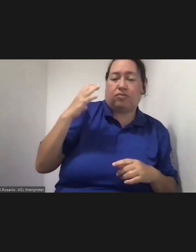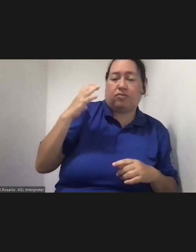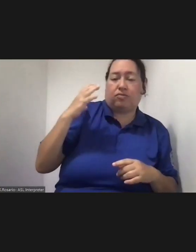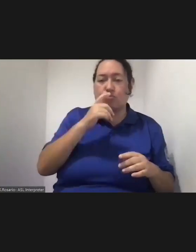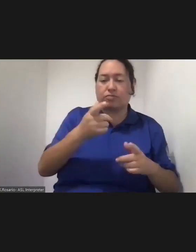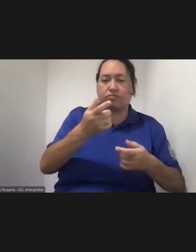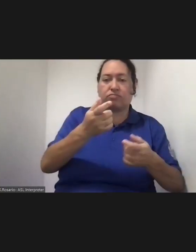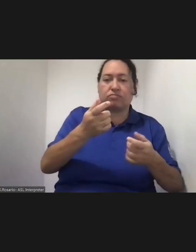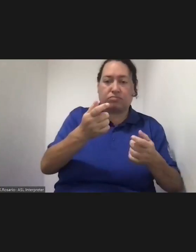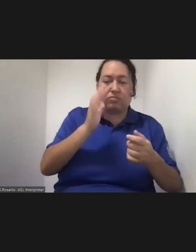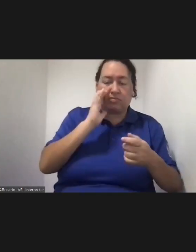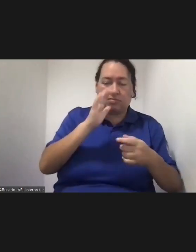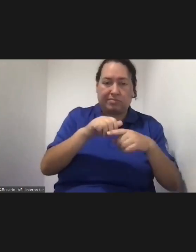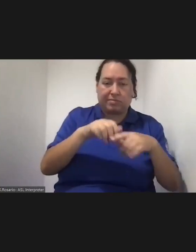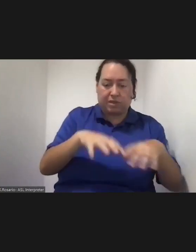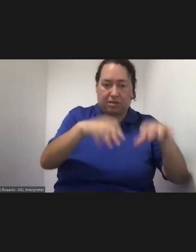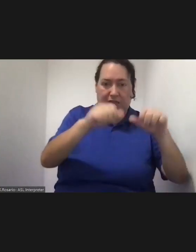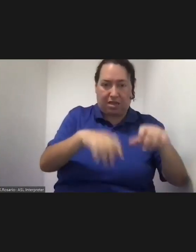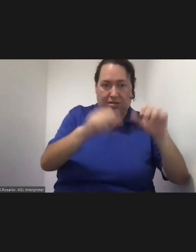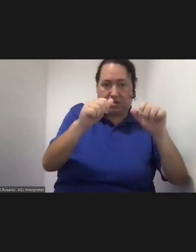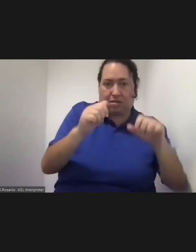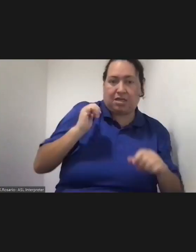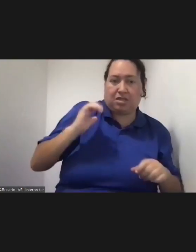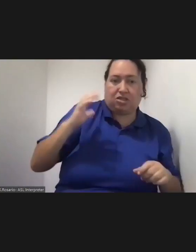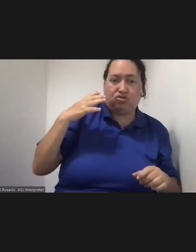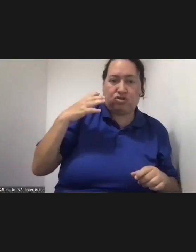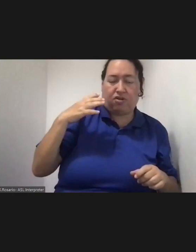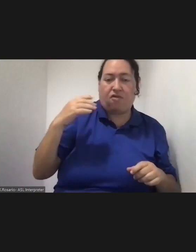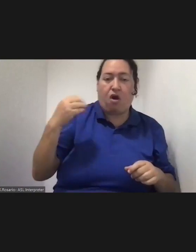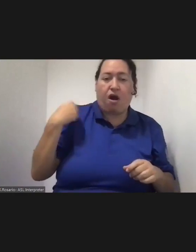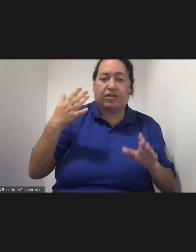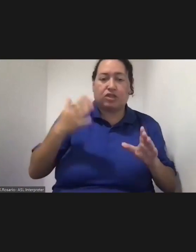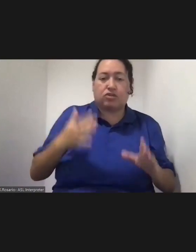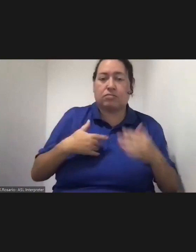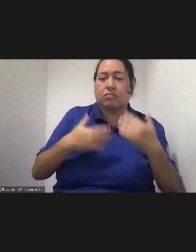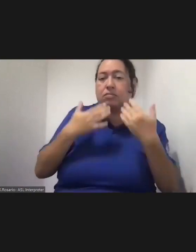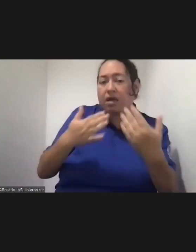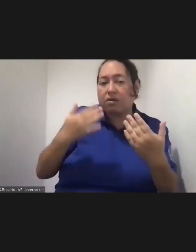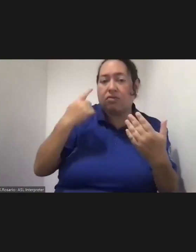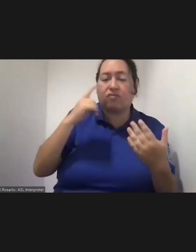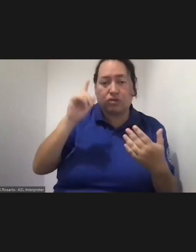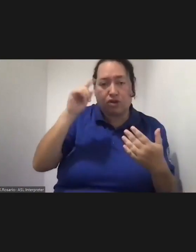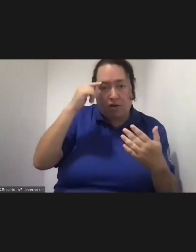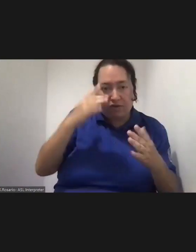2 ongoing cluster investigations. Thank you, Governor and Lieutenant Governor, for your support.